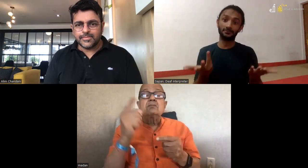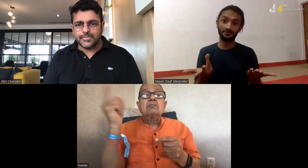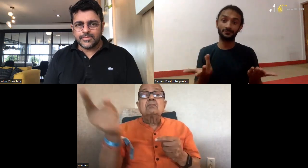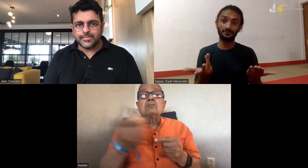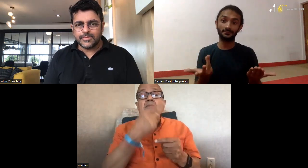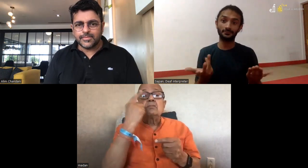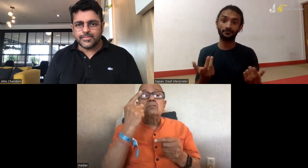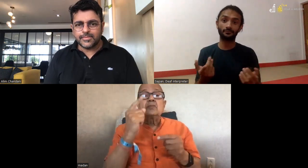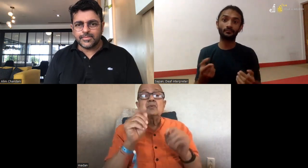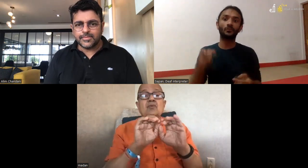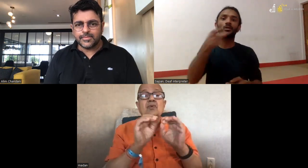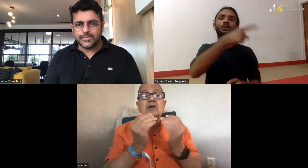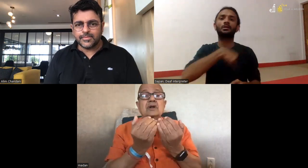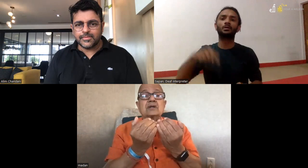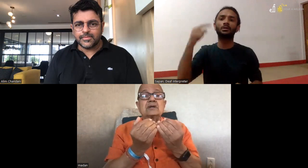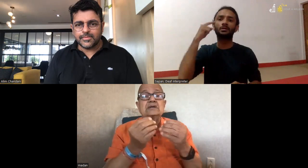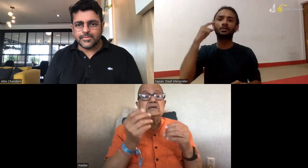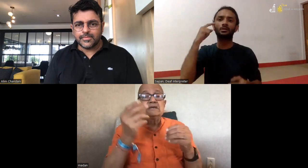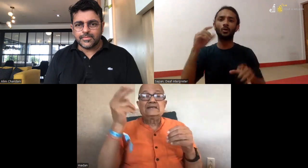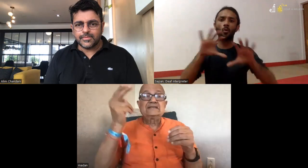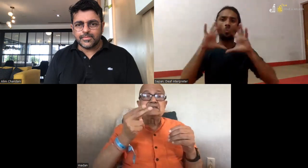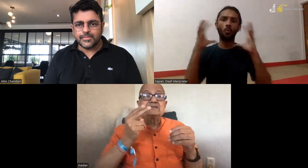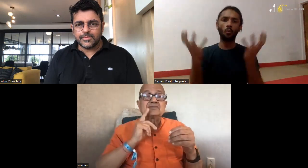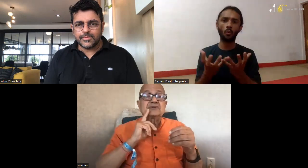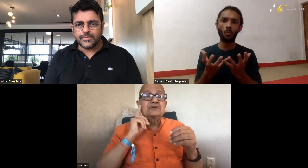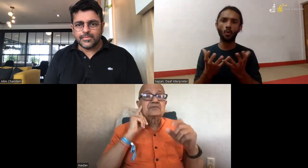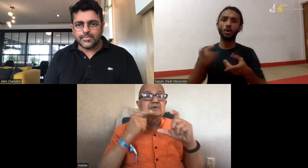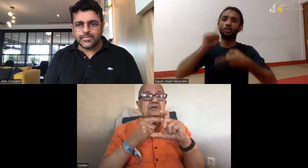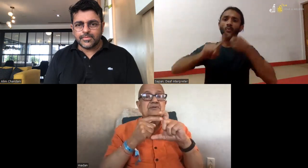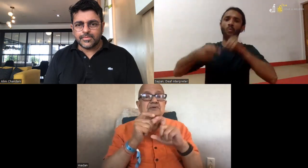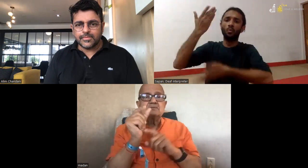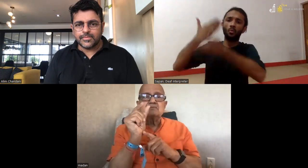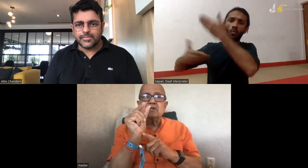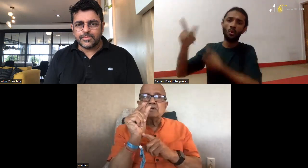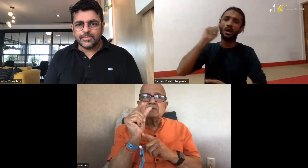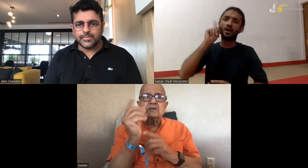And when I met so many deaf people,